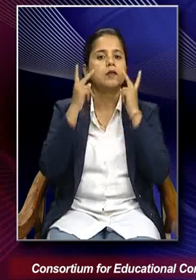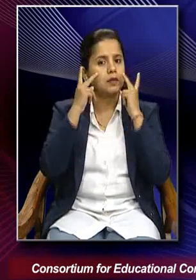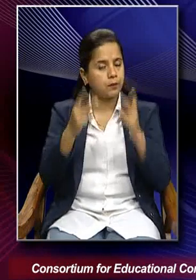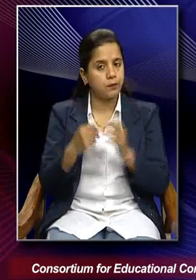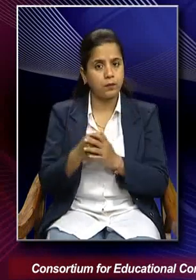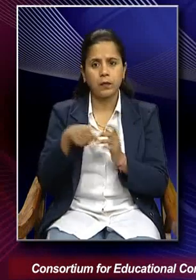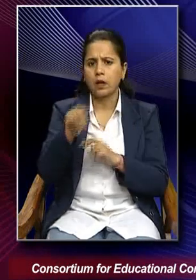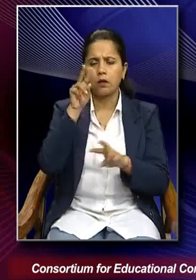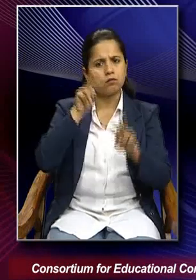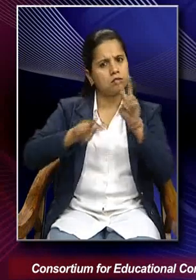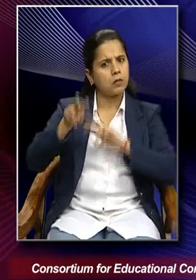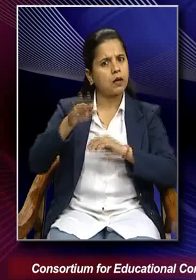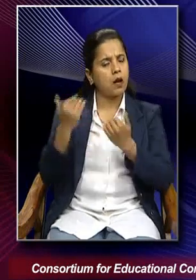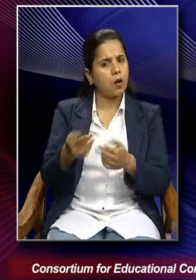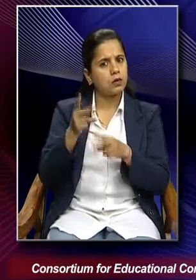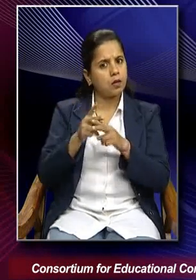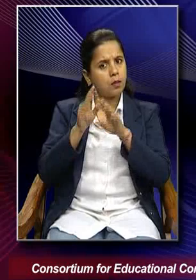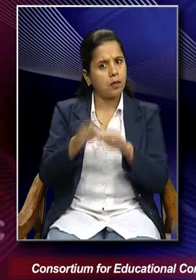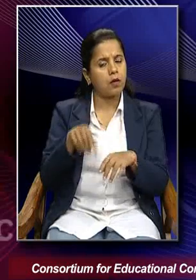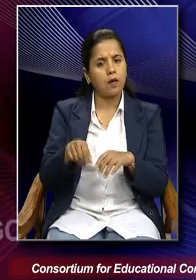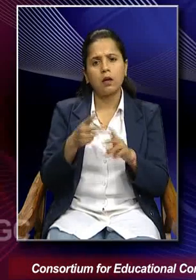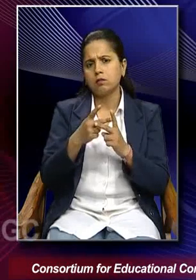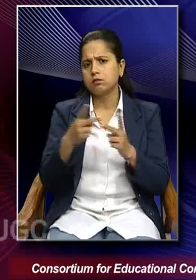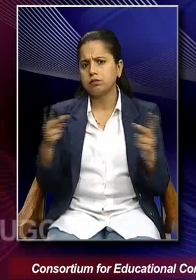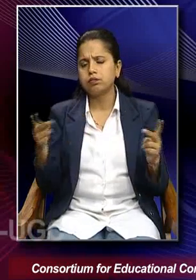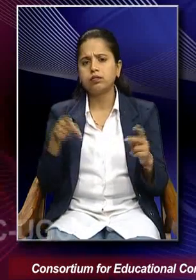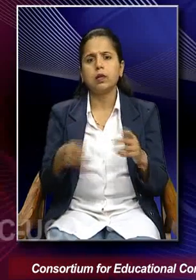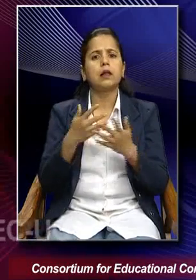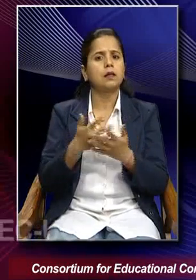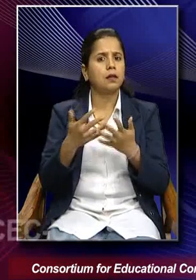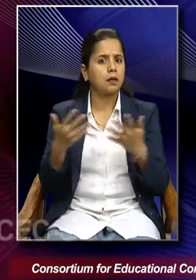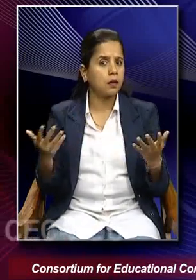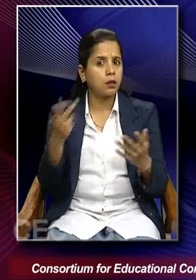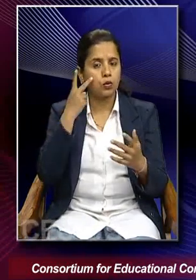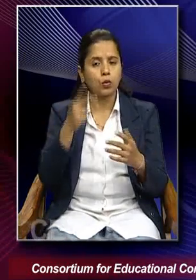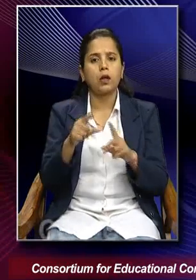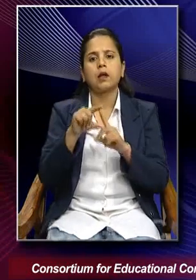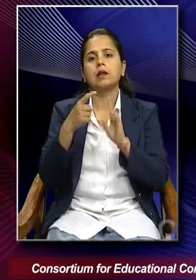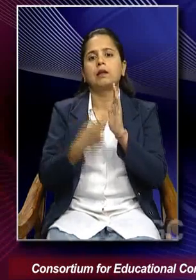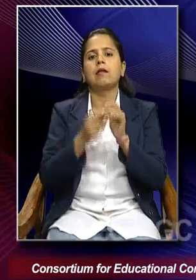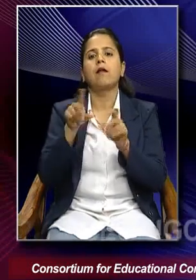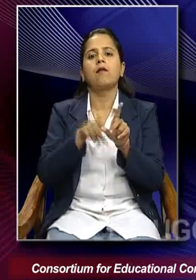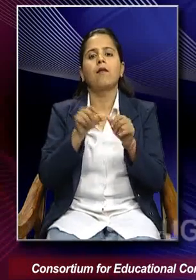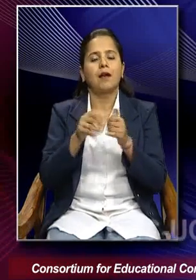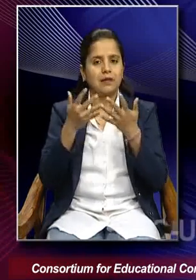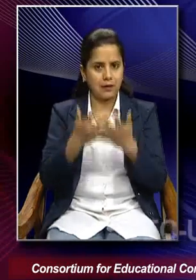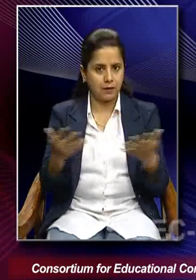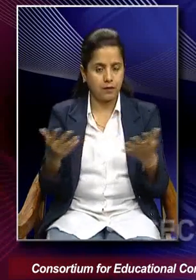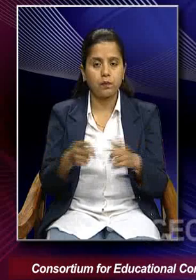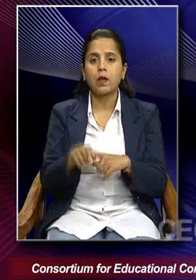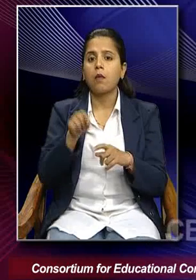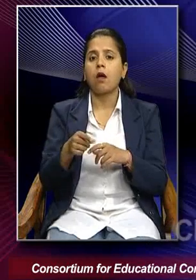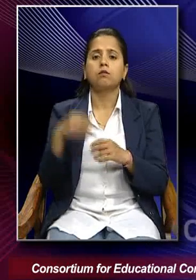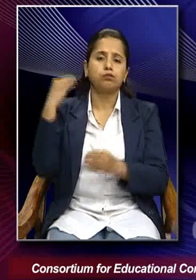It recognizes the existence of multiple substances, which is known as dravyas, and their